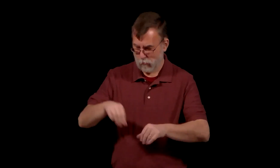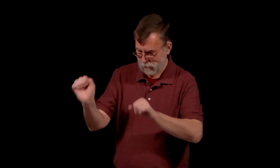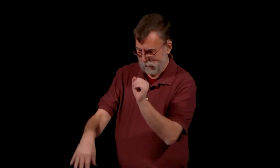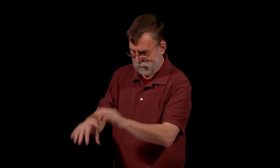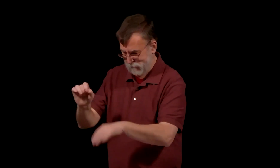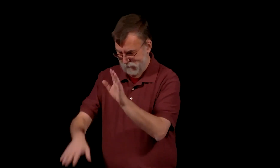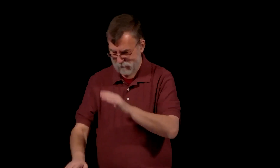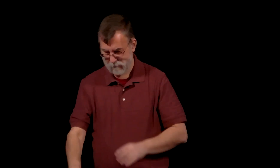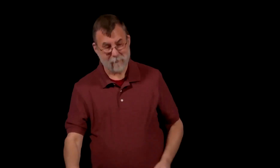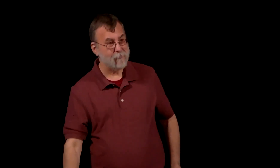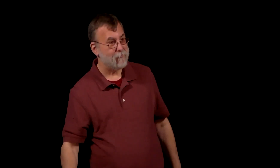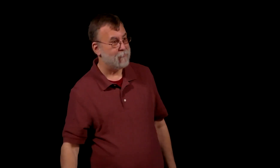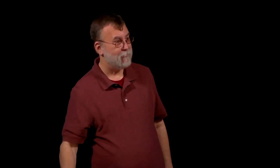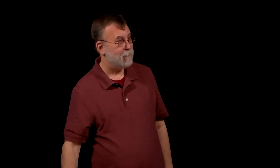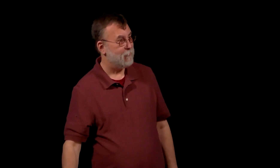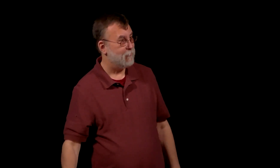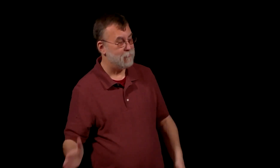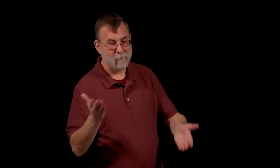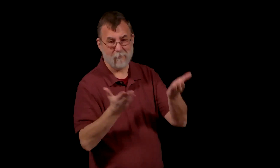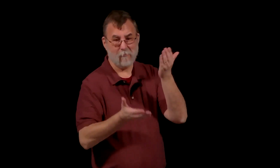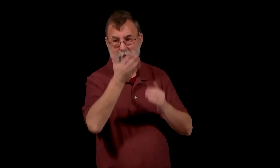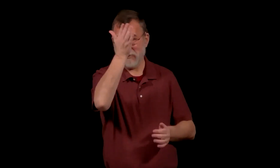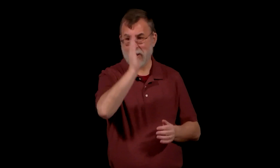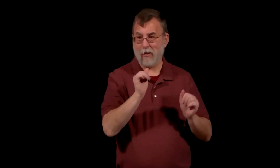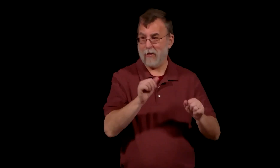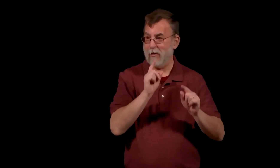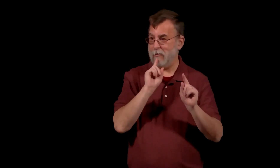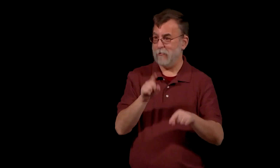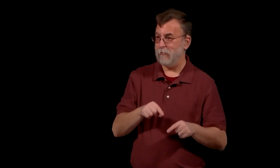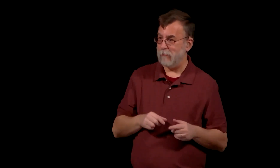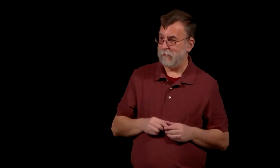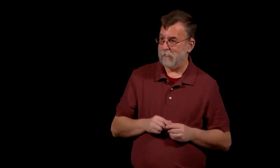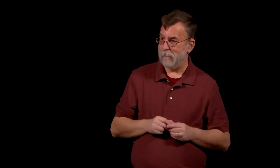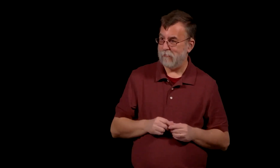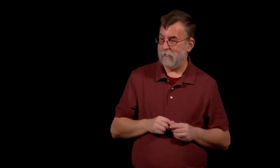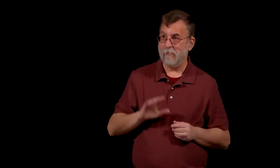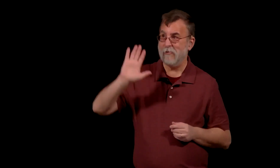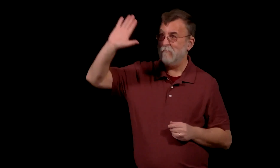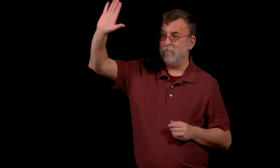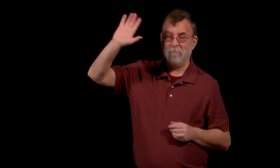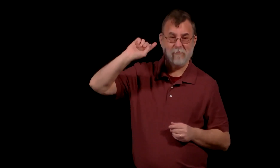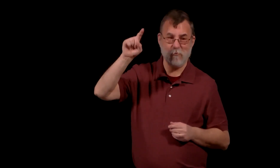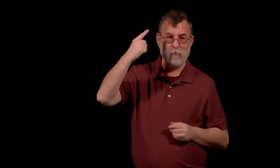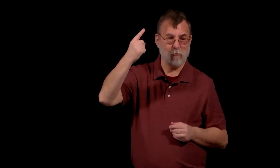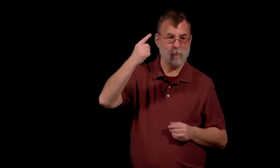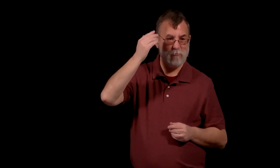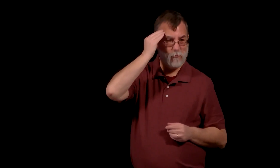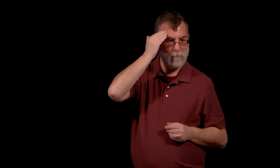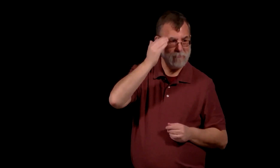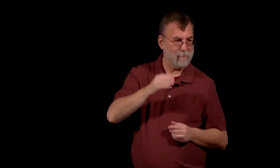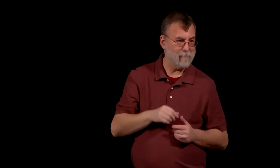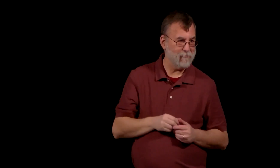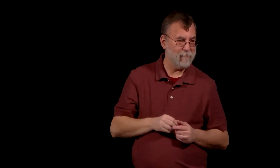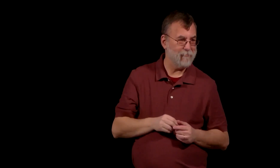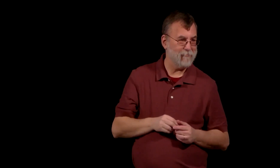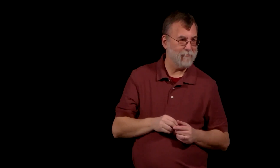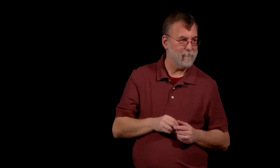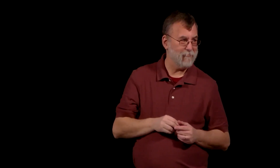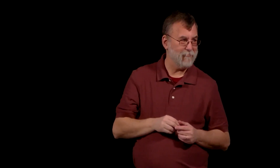With our prayer, as we put our prayer requests in our collection box, we'll get an answer. But God alone